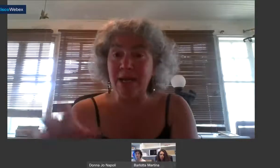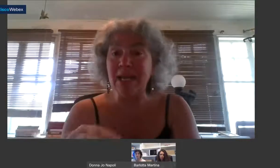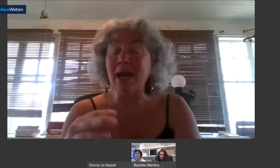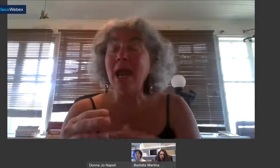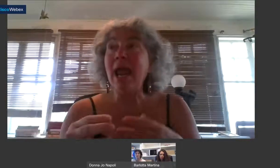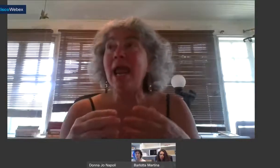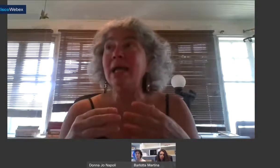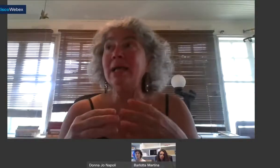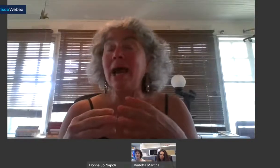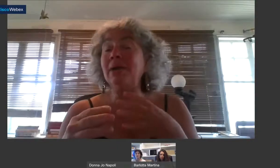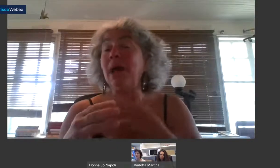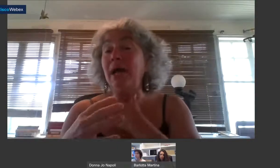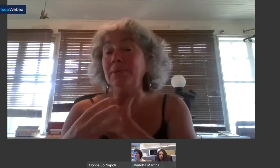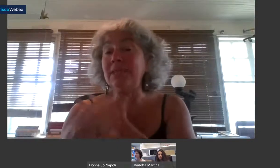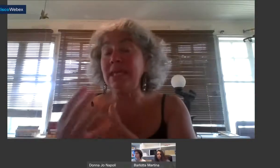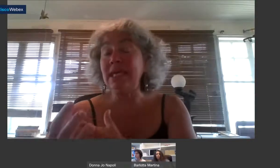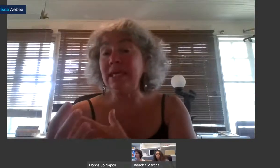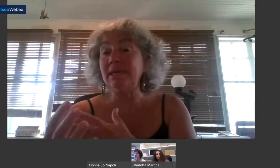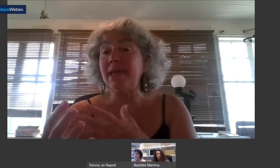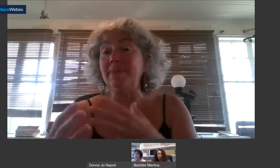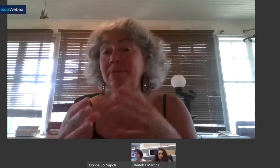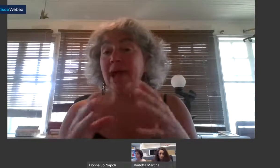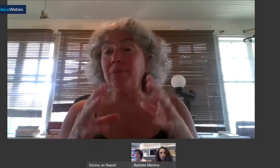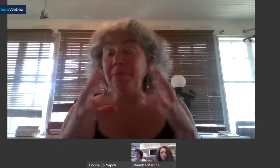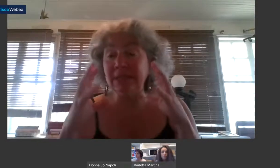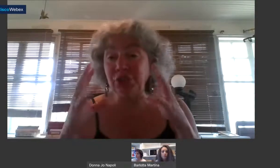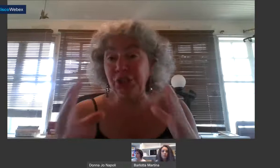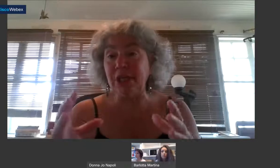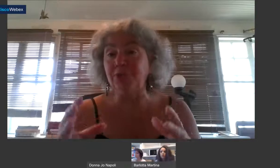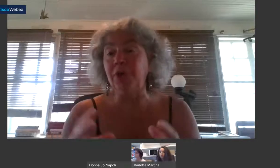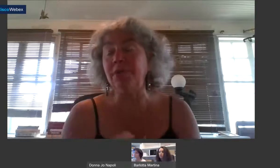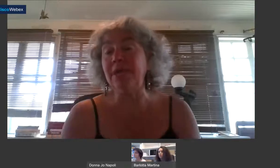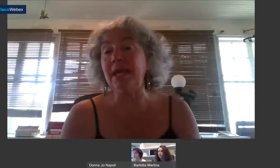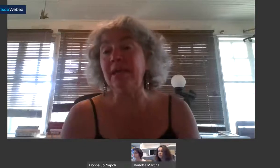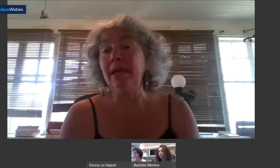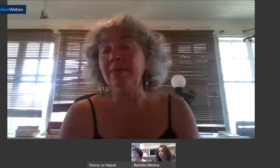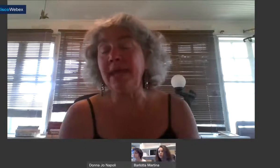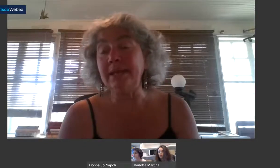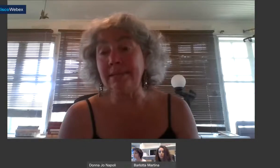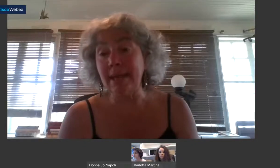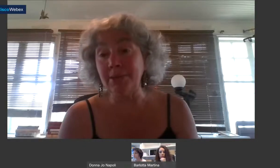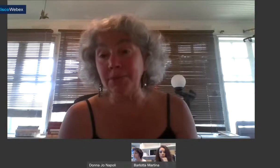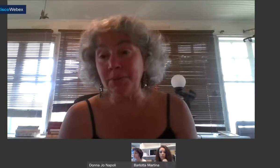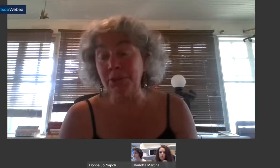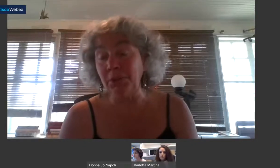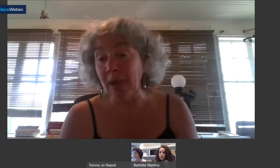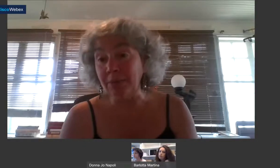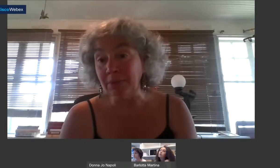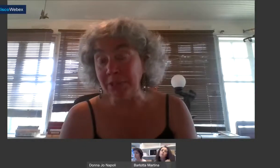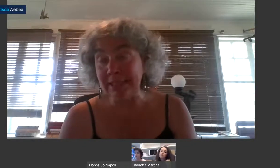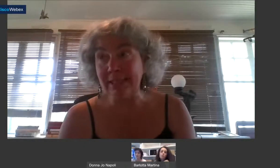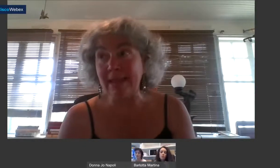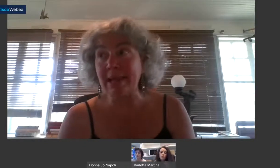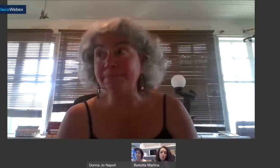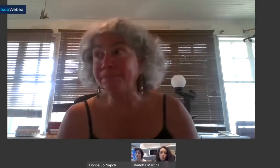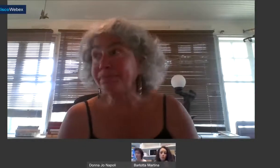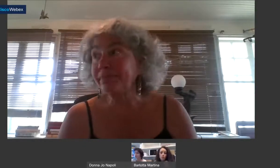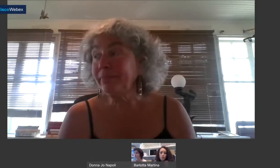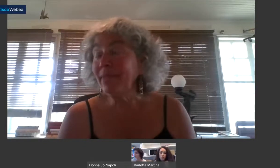area. And I would think that that would be a general thing that signers would do. I would predict that.